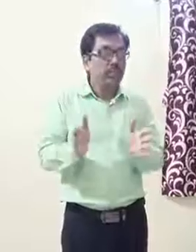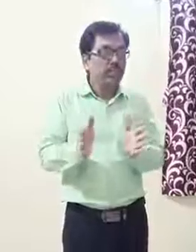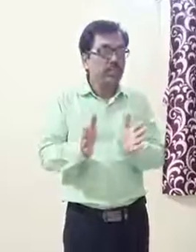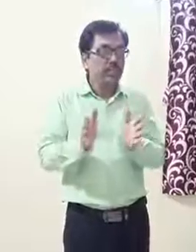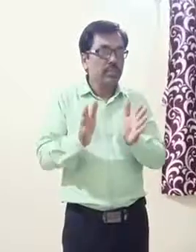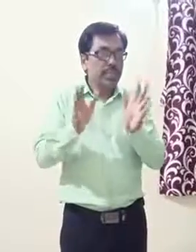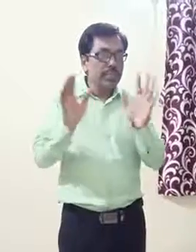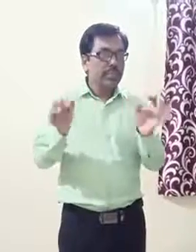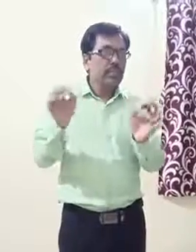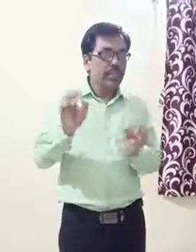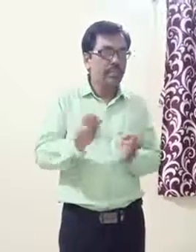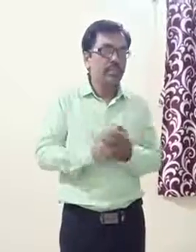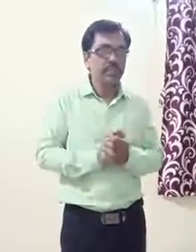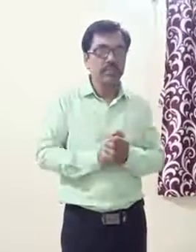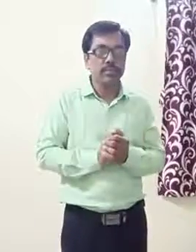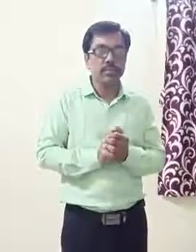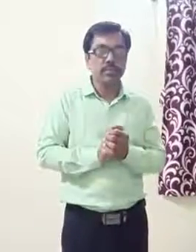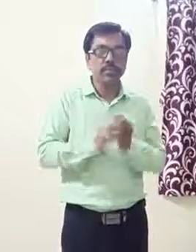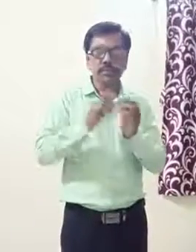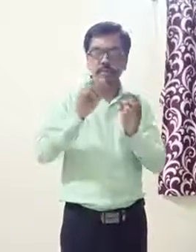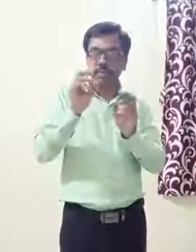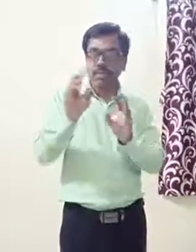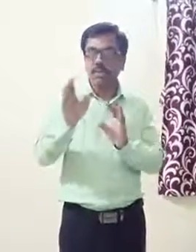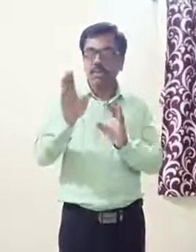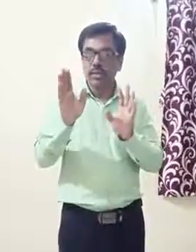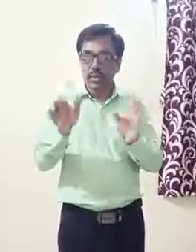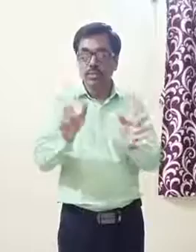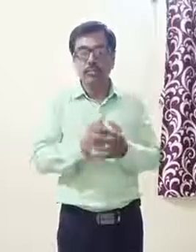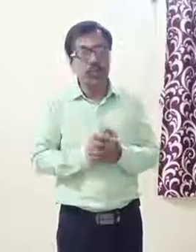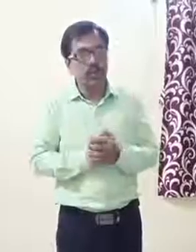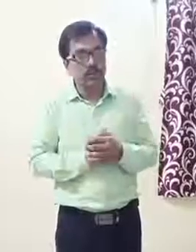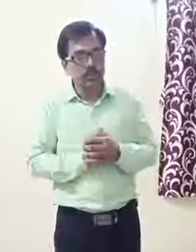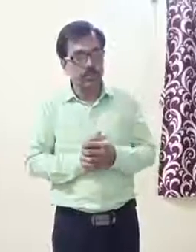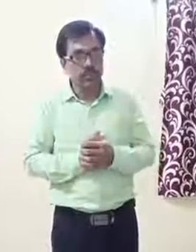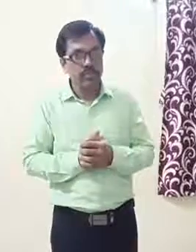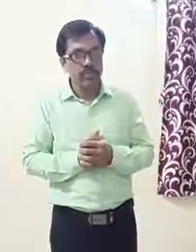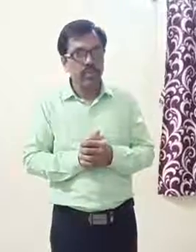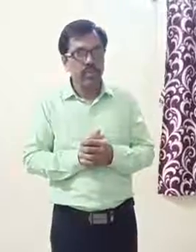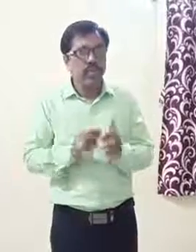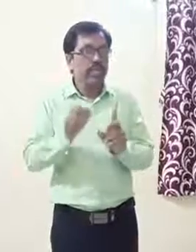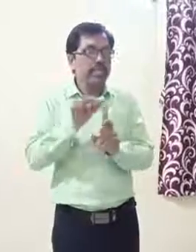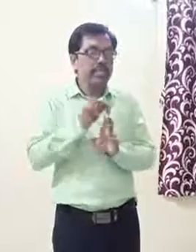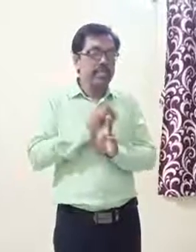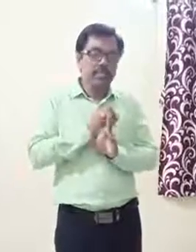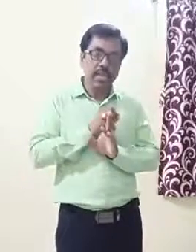Napoleon increased tax. Means here again 3 points we have to remember. Increased